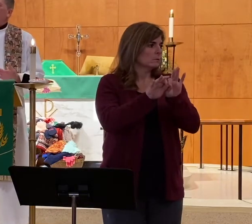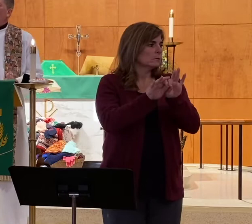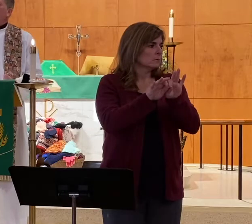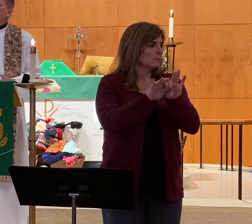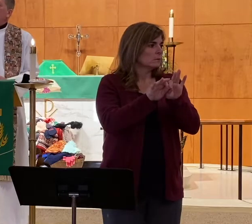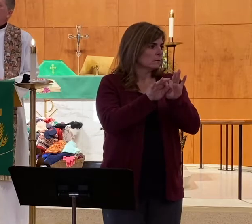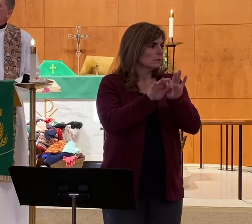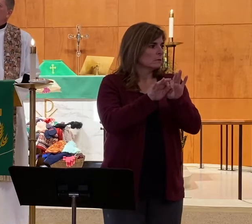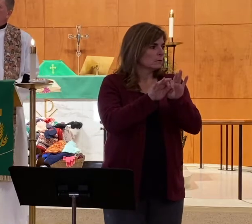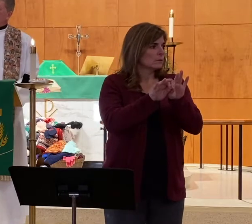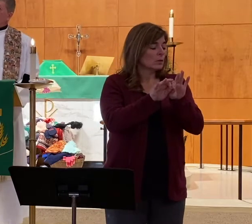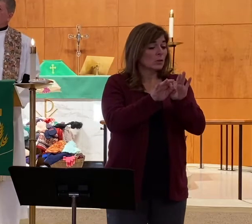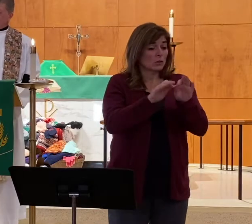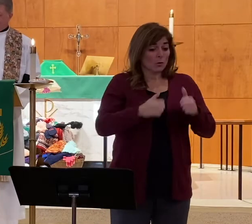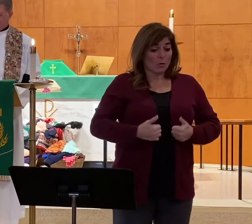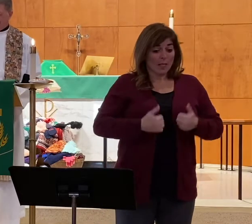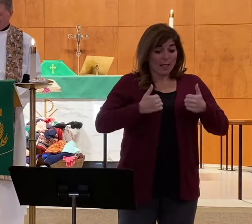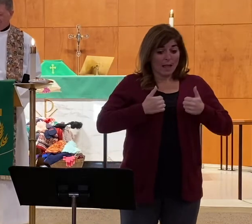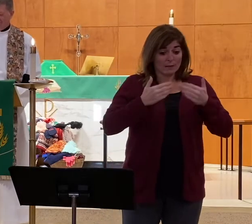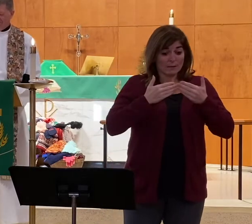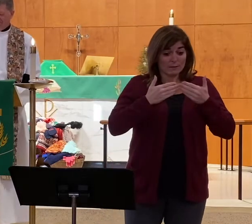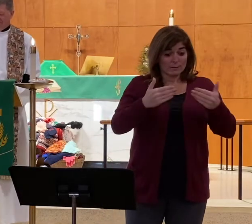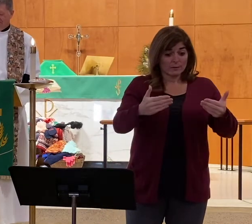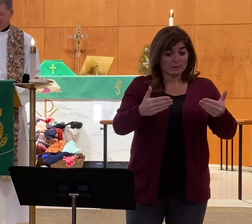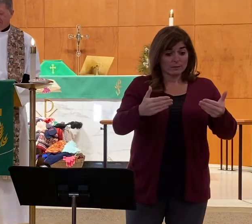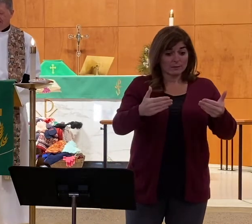they walked with Jesus.